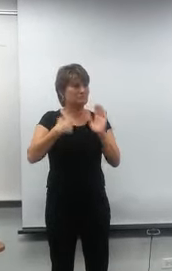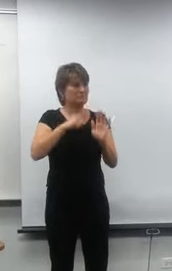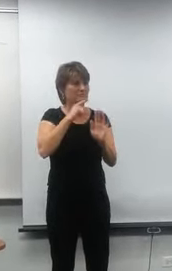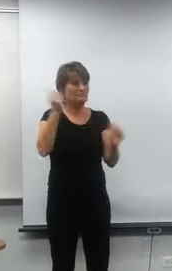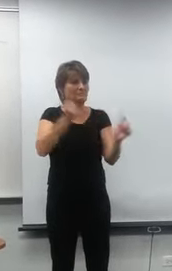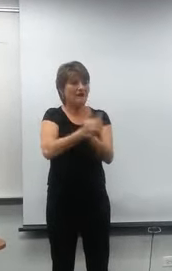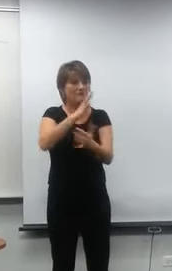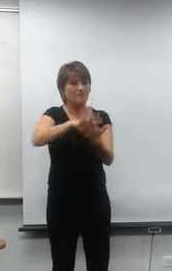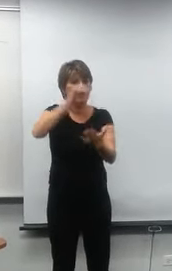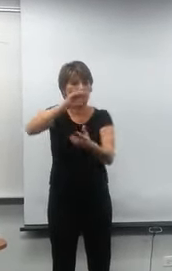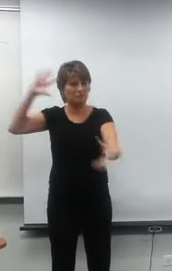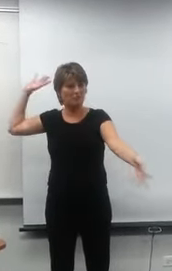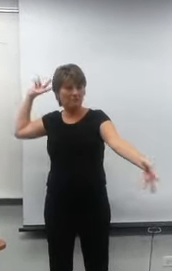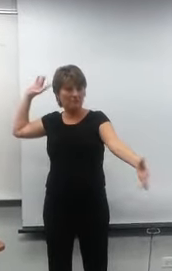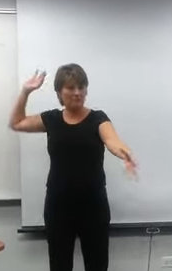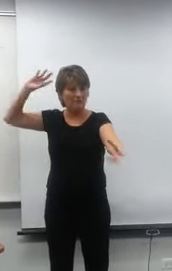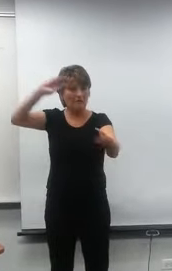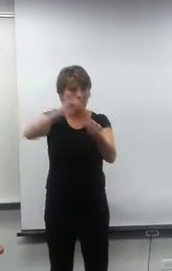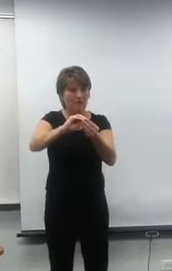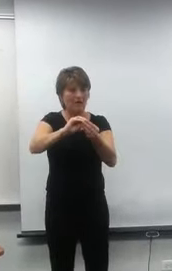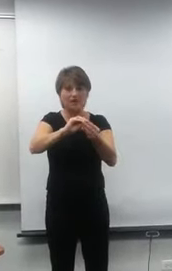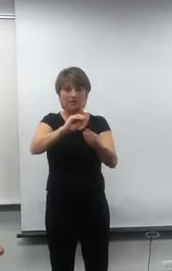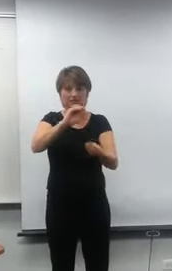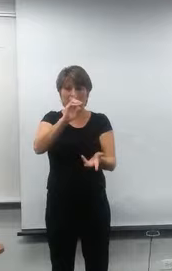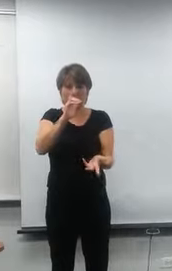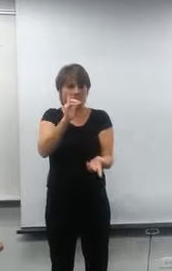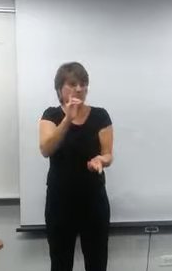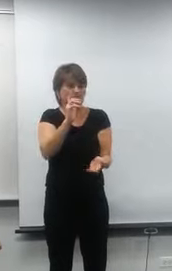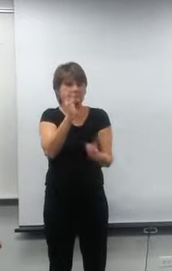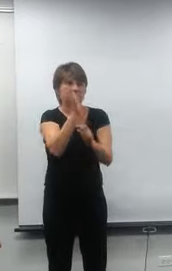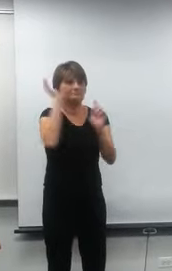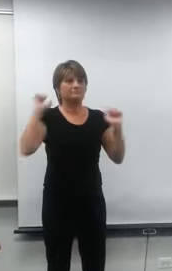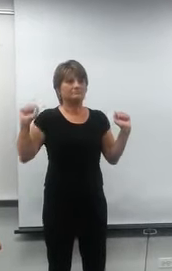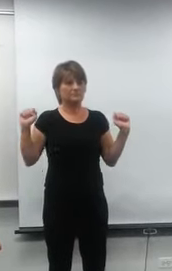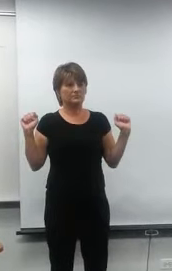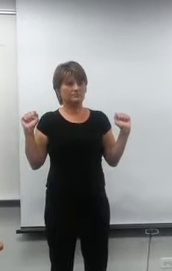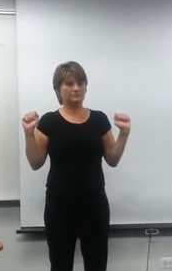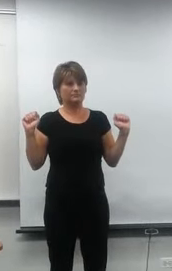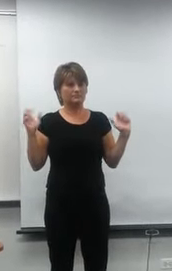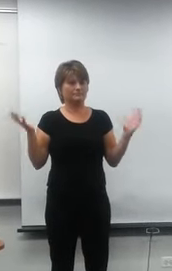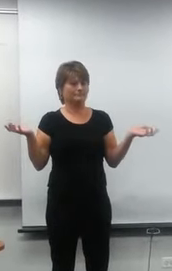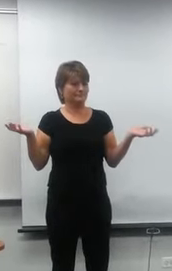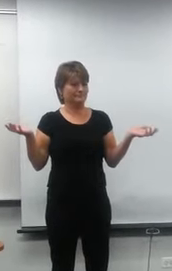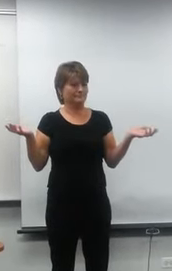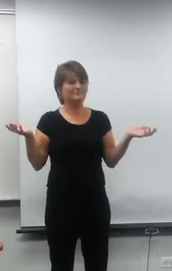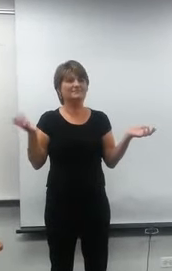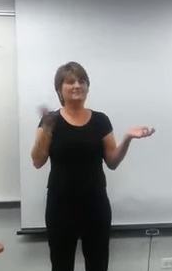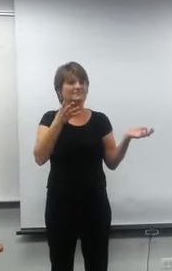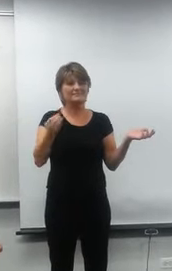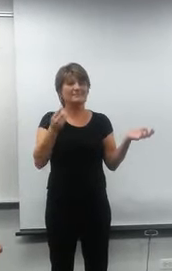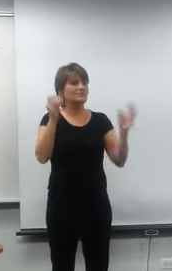short video of everything that you've learned. Is it really possible to see all that in just 5 minutes? No, come on.